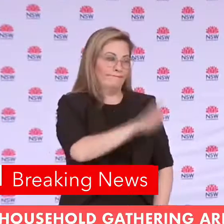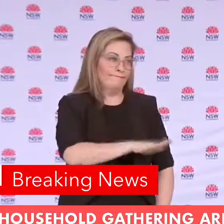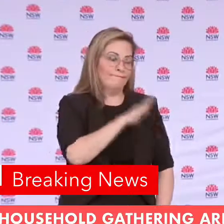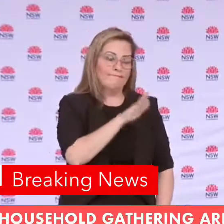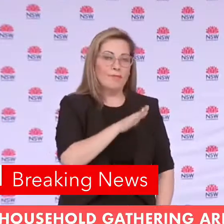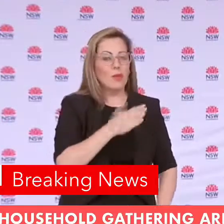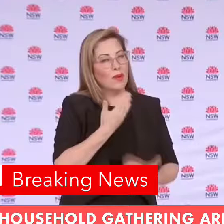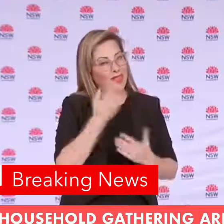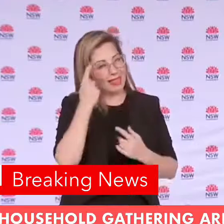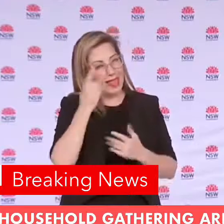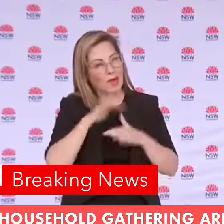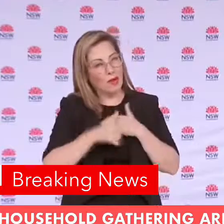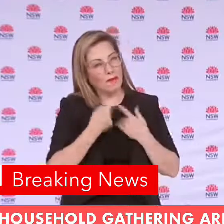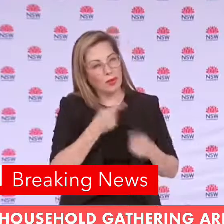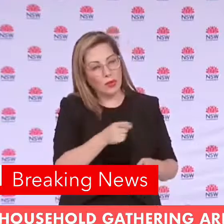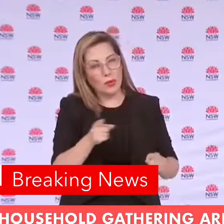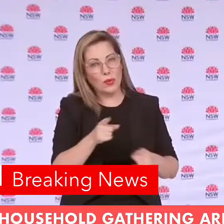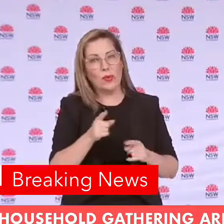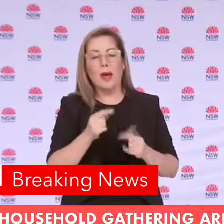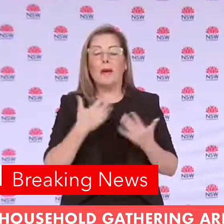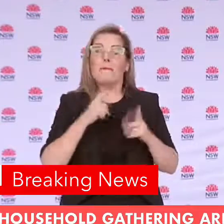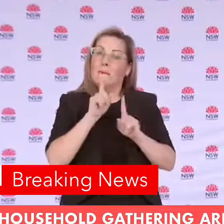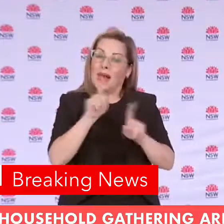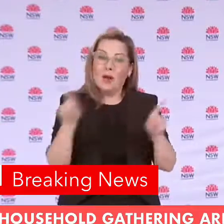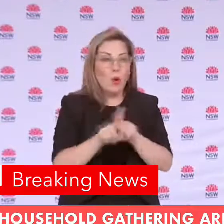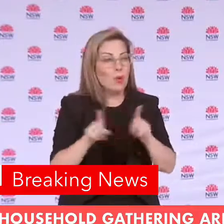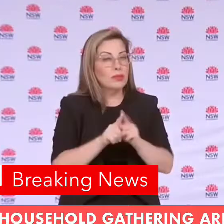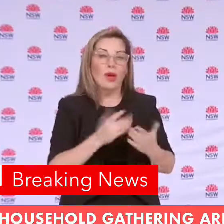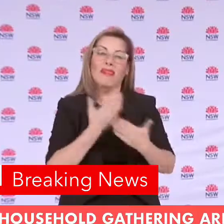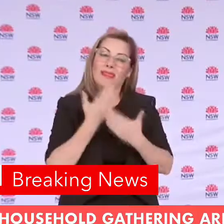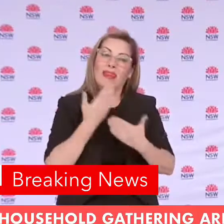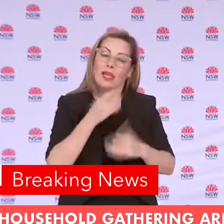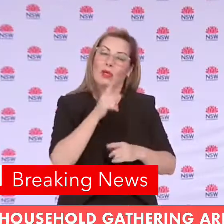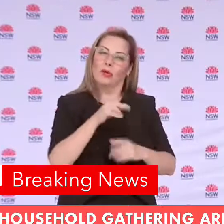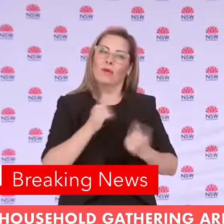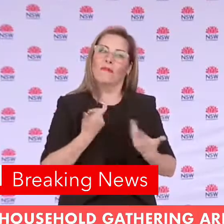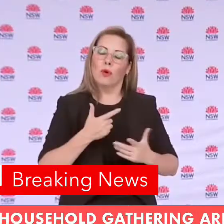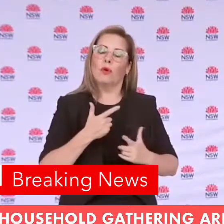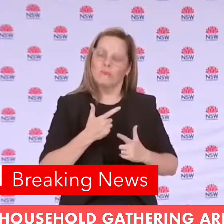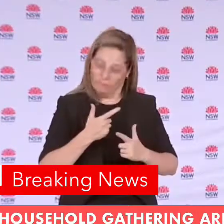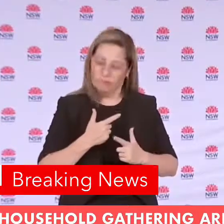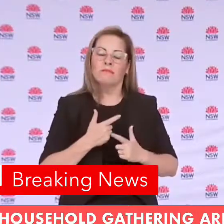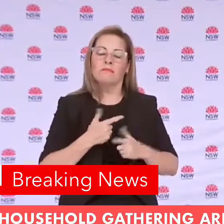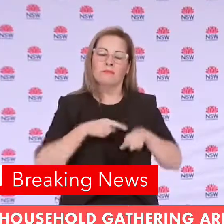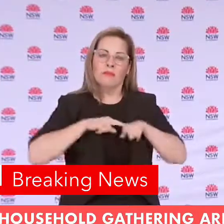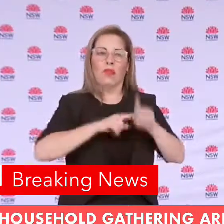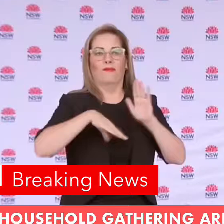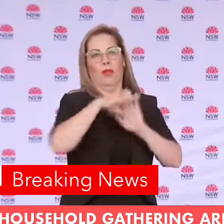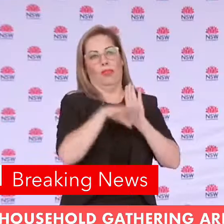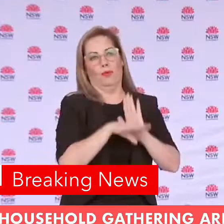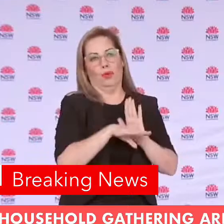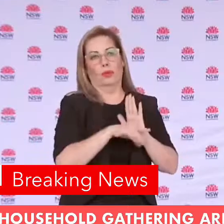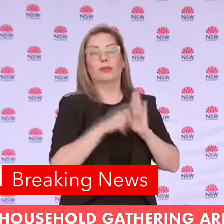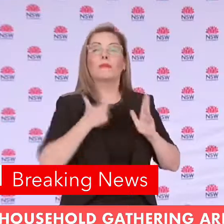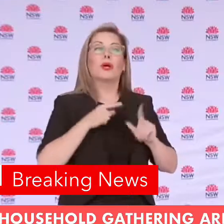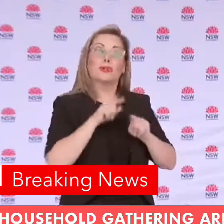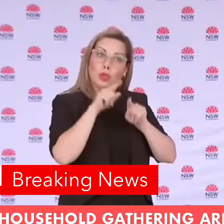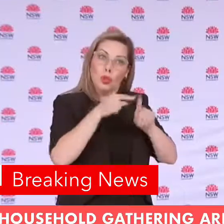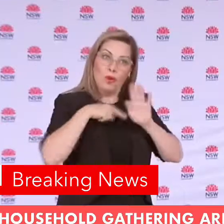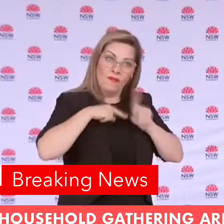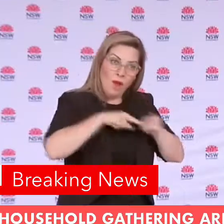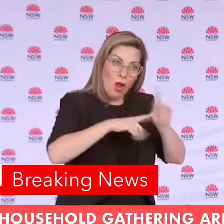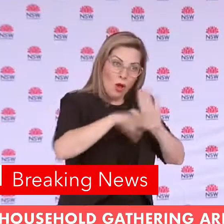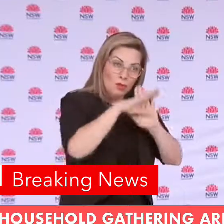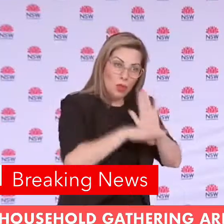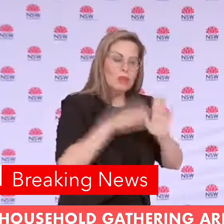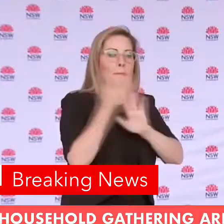because you being safe and protecting you and your loved ones is also helping all of us in the state of New South Wales.